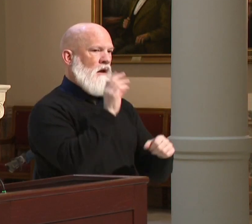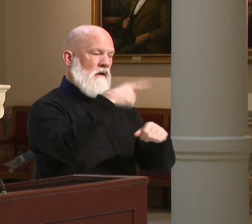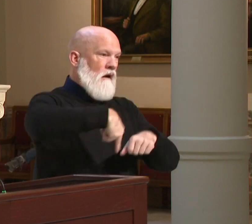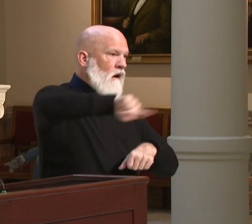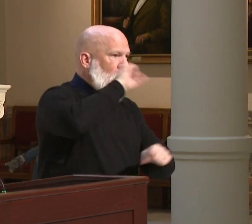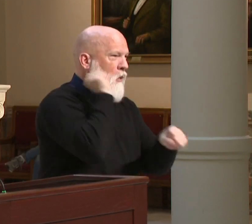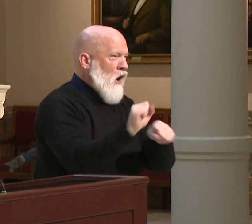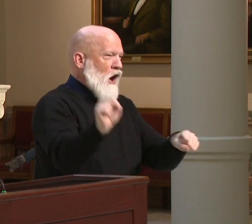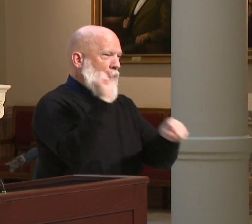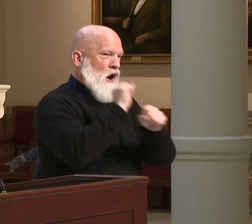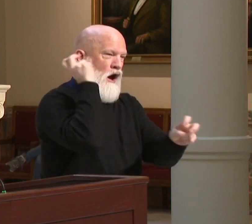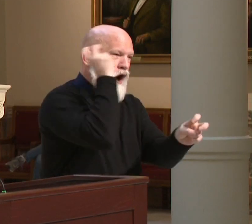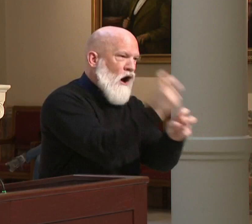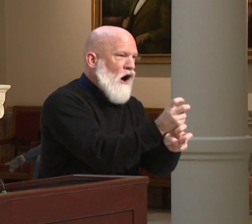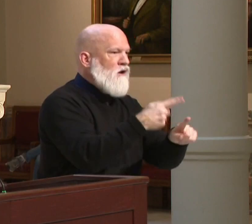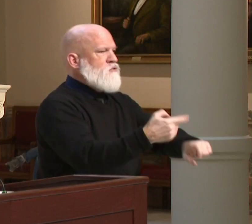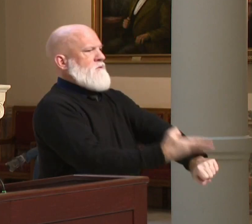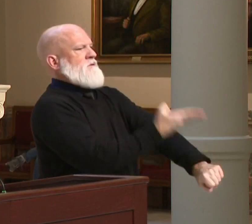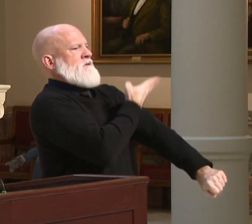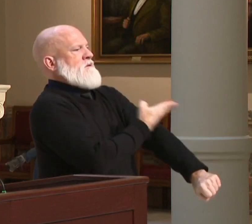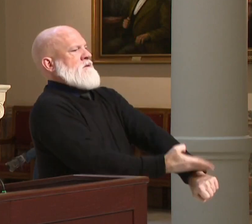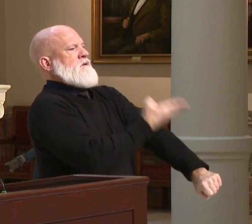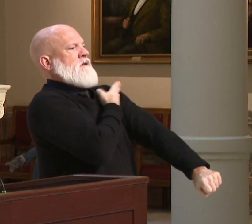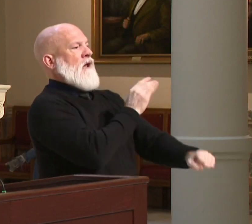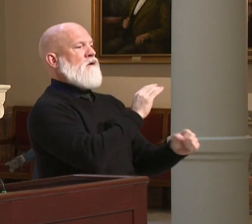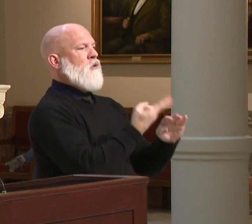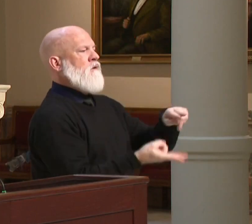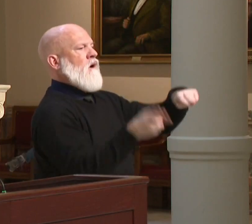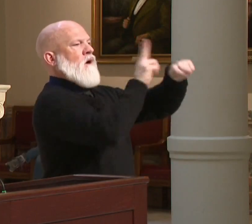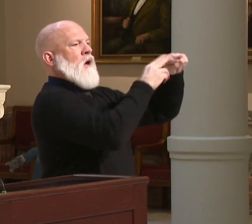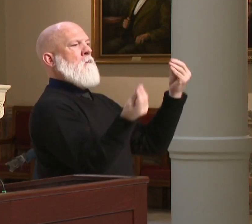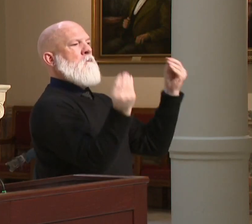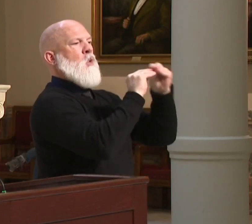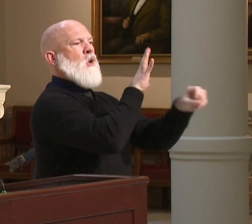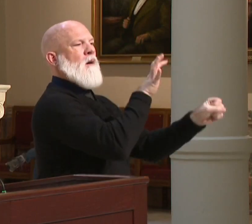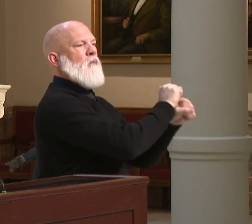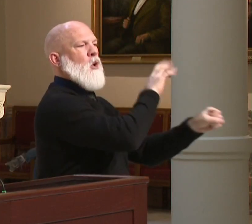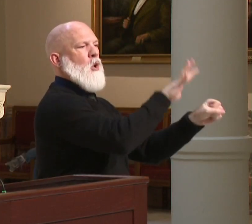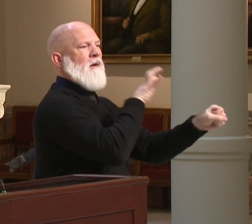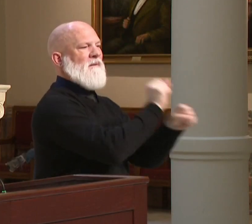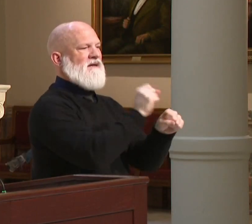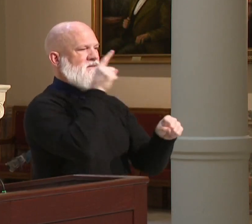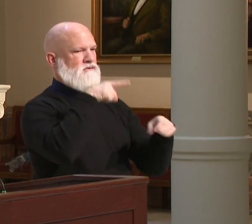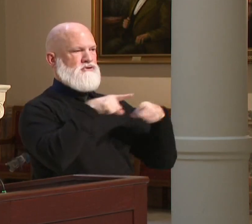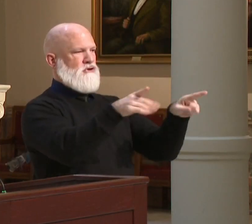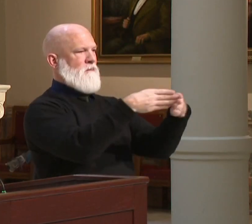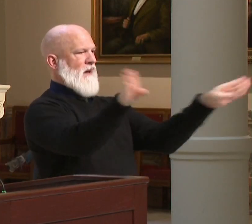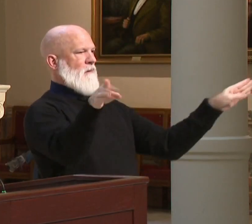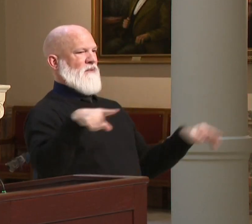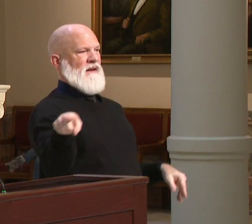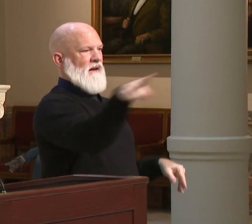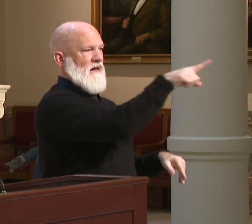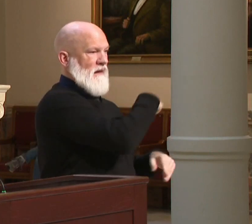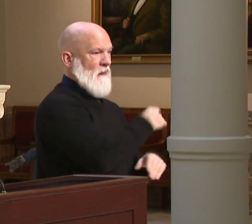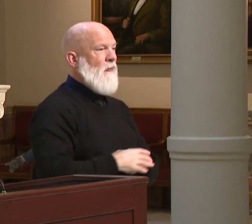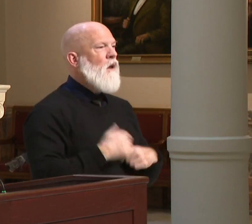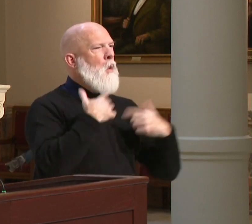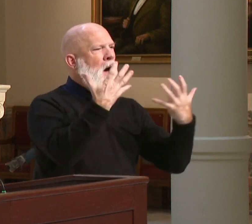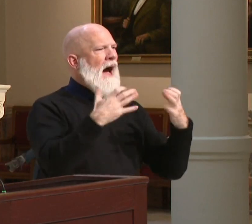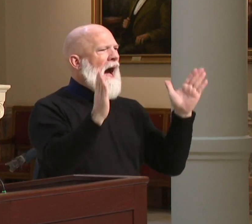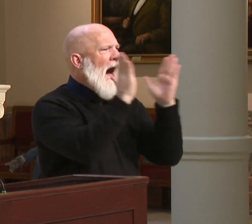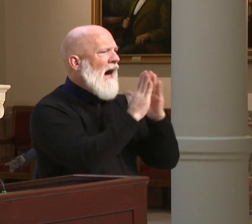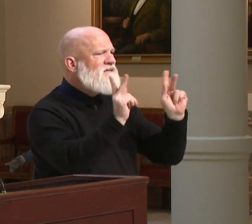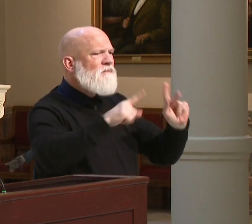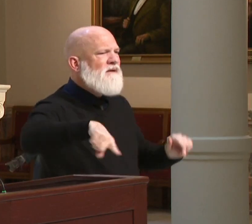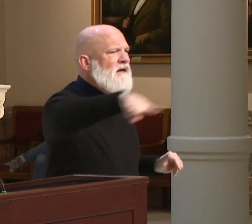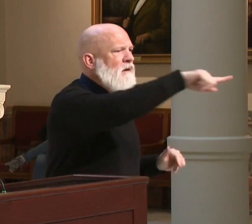call centers to assist the public in getting vaccinated. I'd like to continue to ask for the people of Georgia's patience